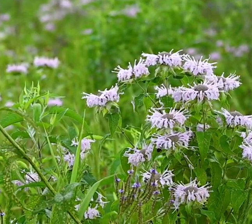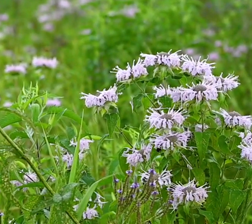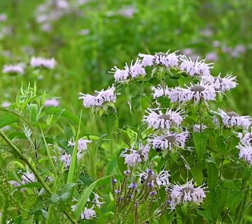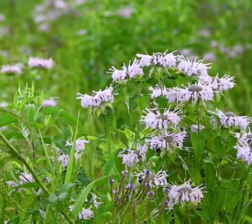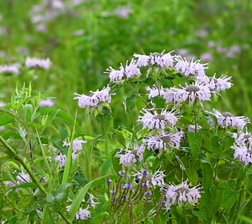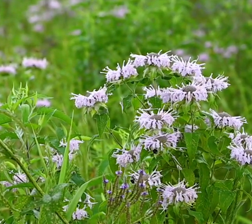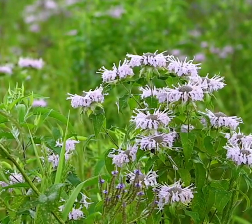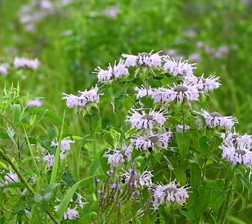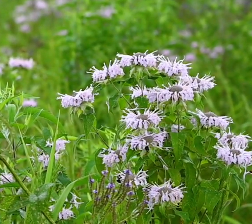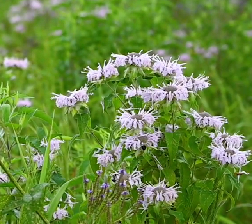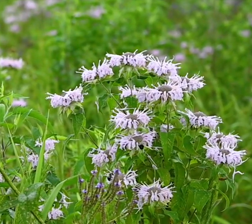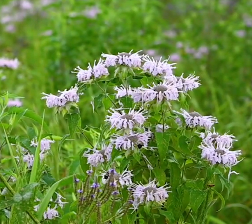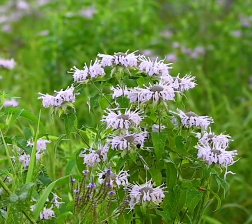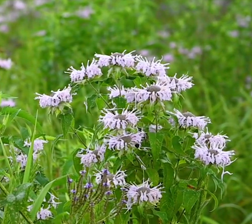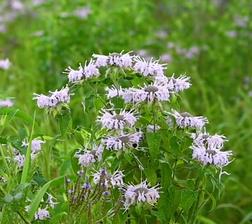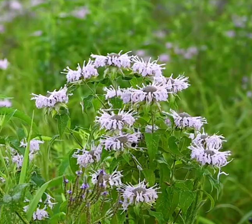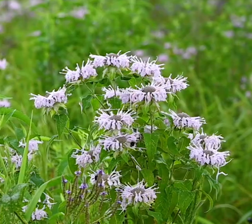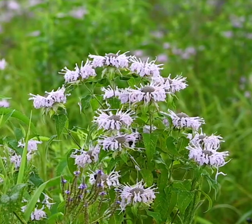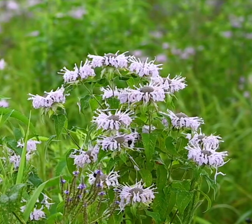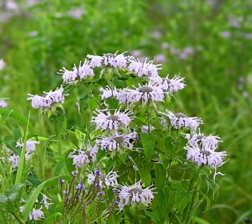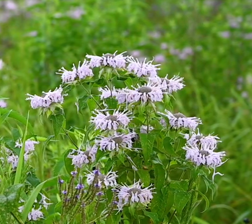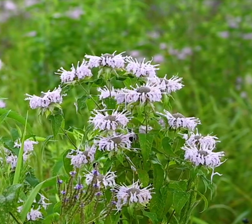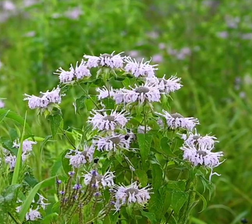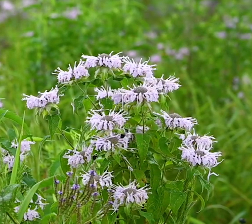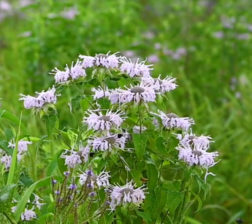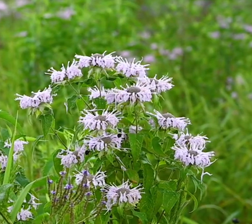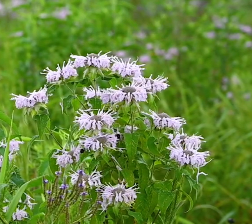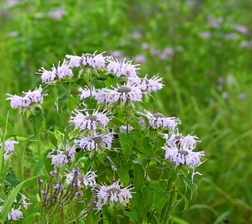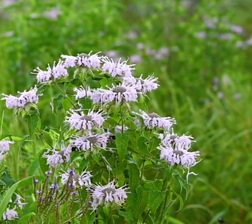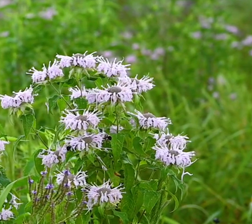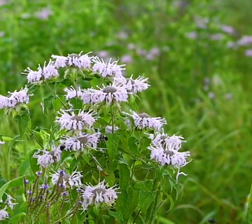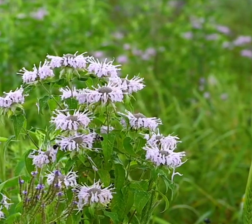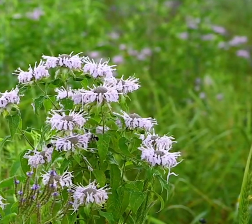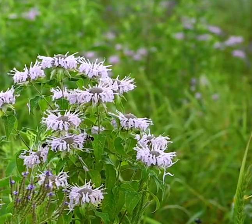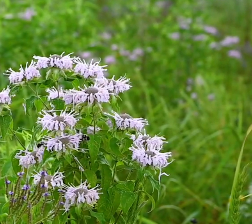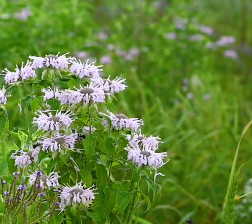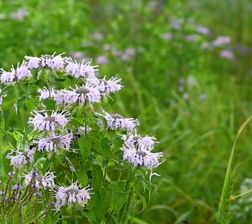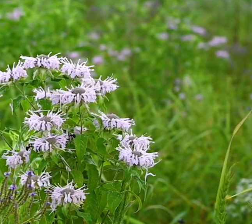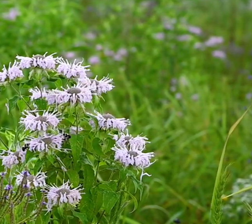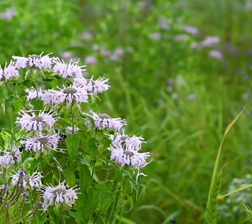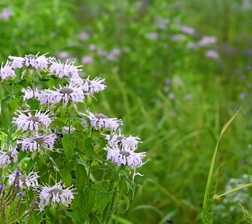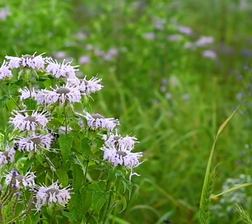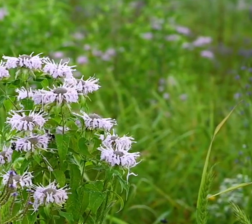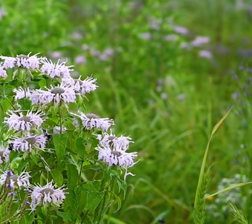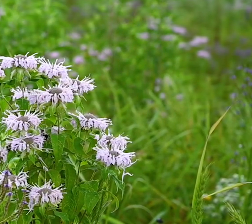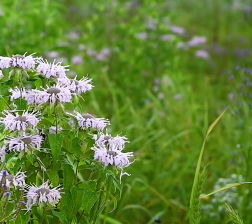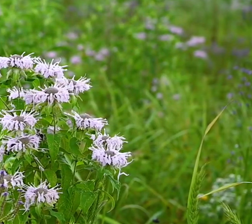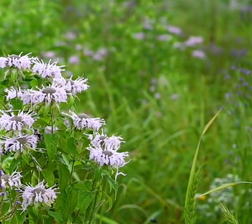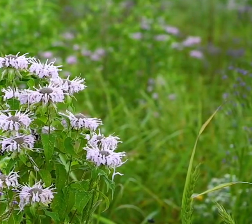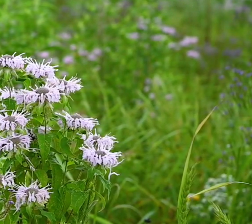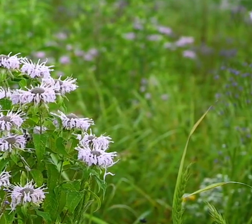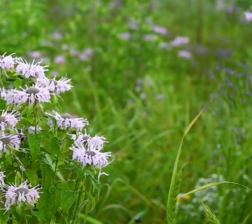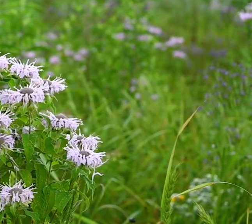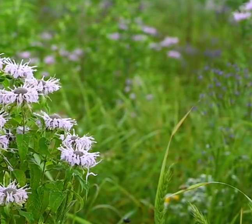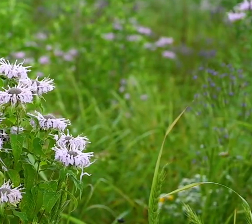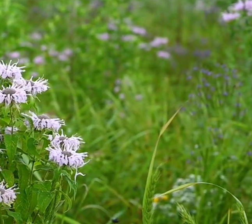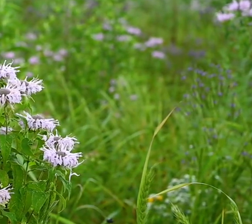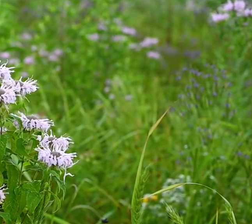there's a cast of thousands and thousands here. Give or take. All